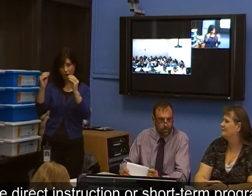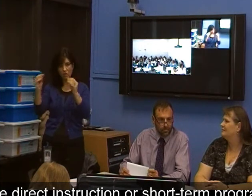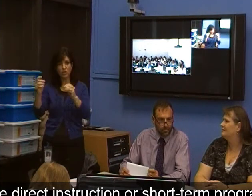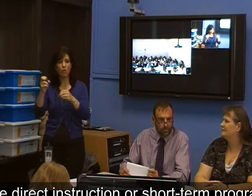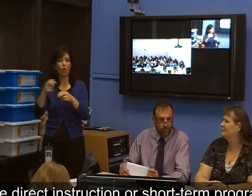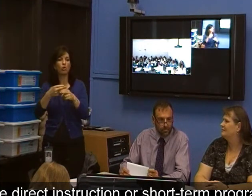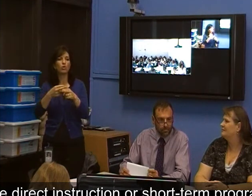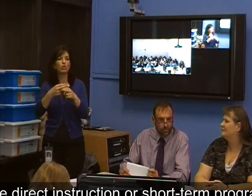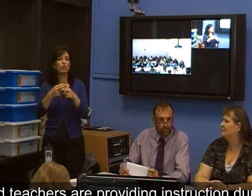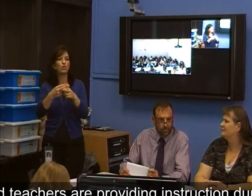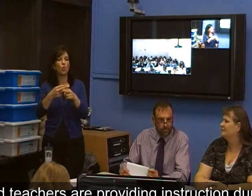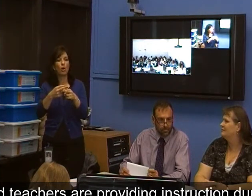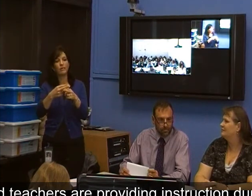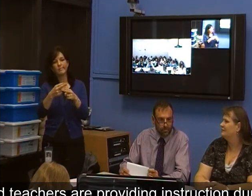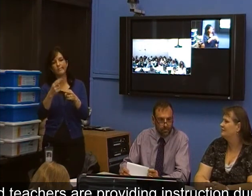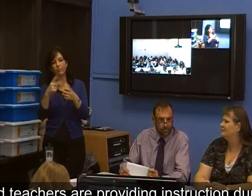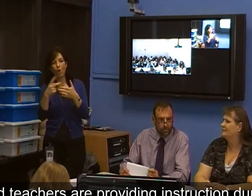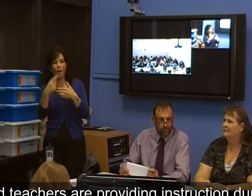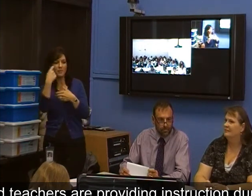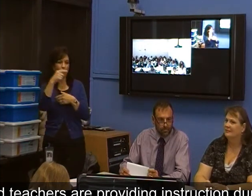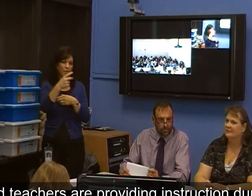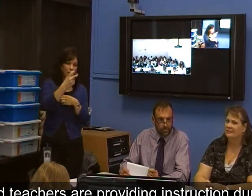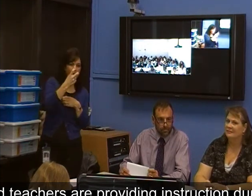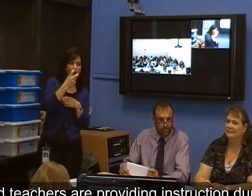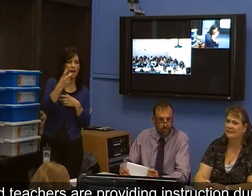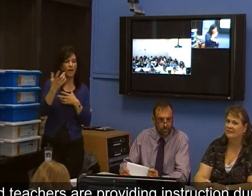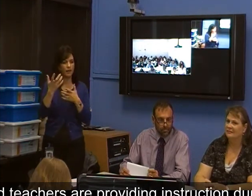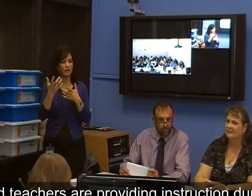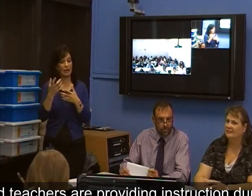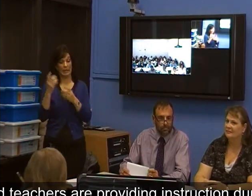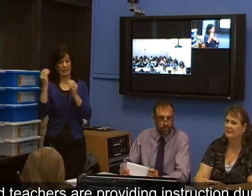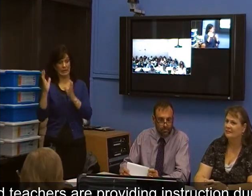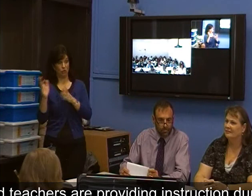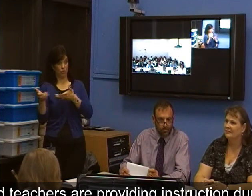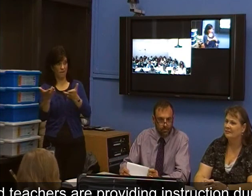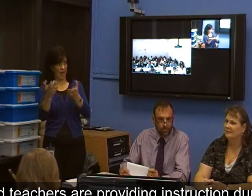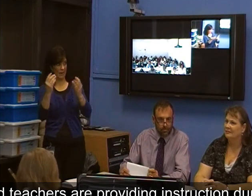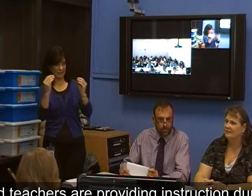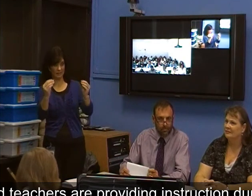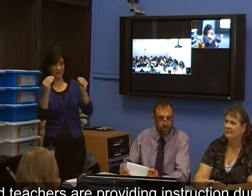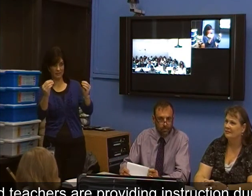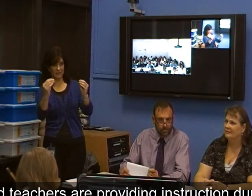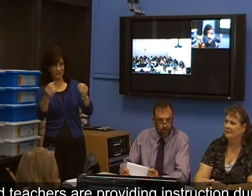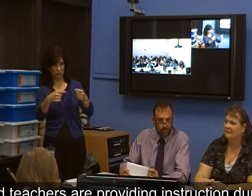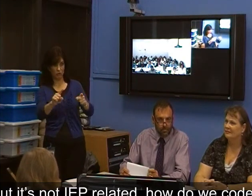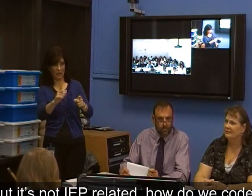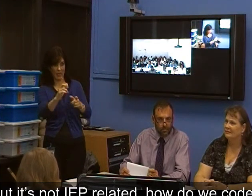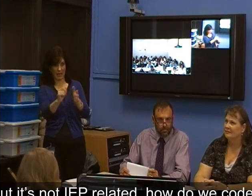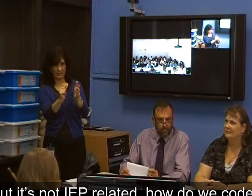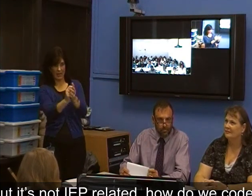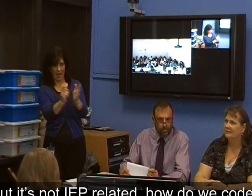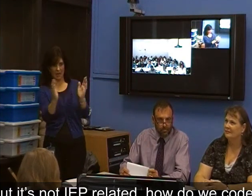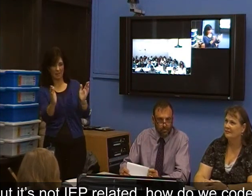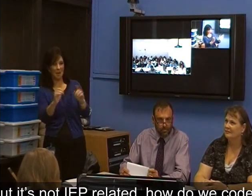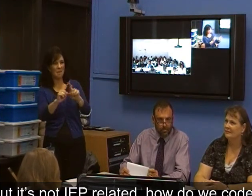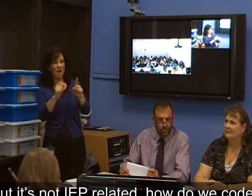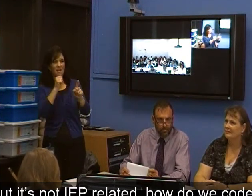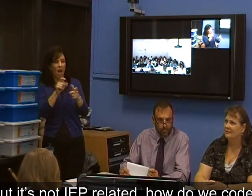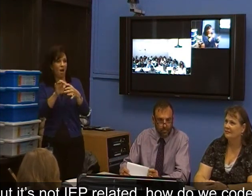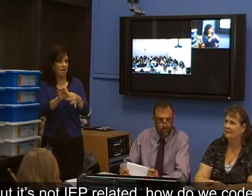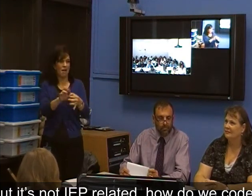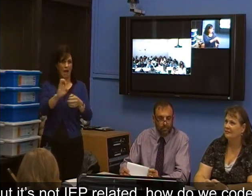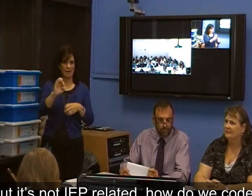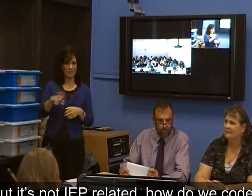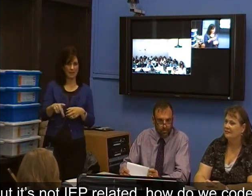blind, visually impaired, and teachers are providing instruction during that time, but it's not IEP